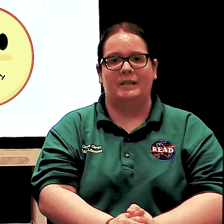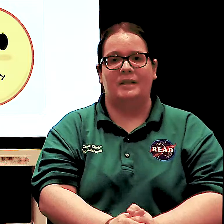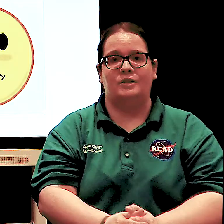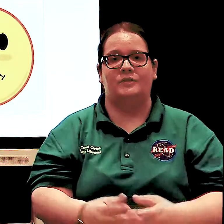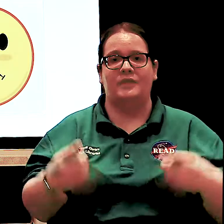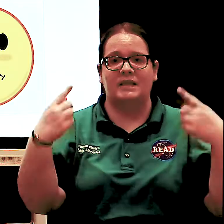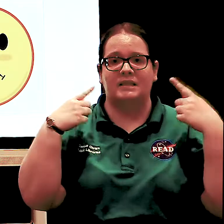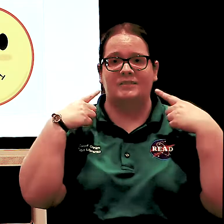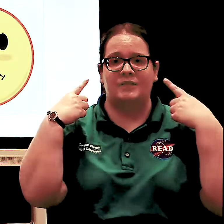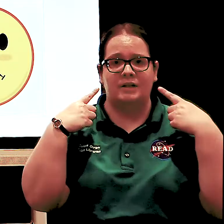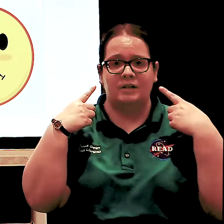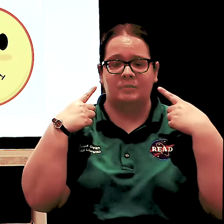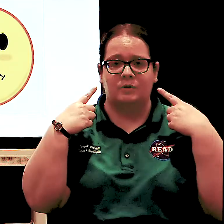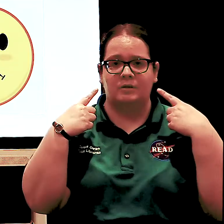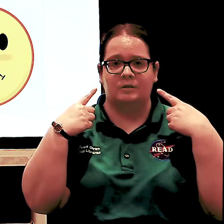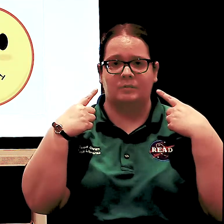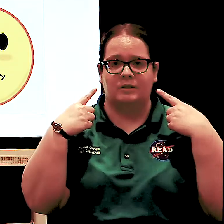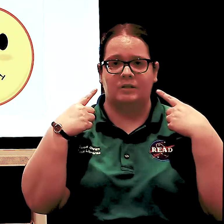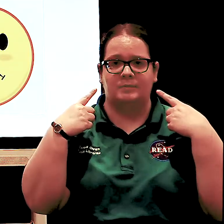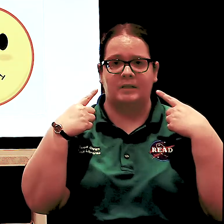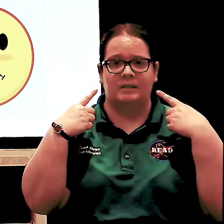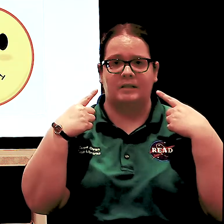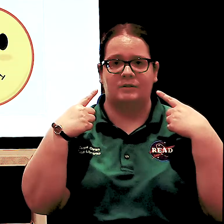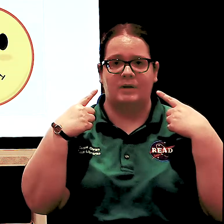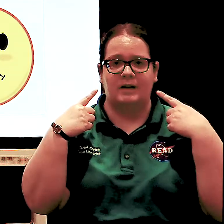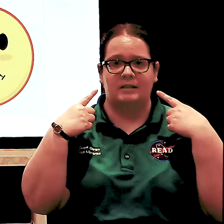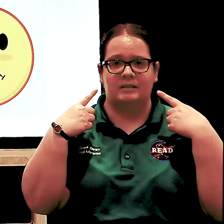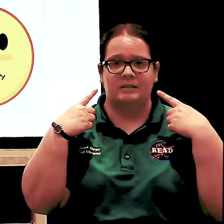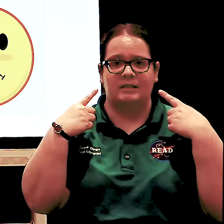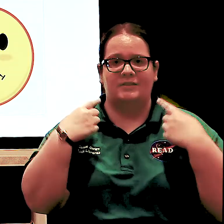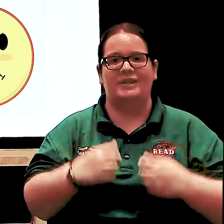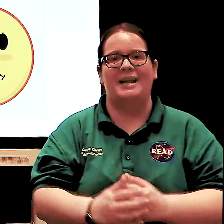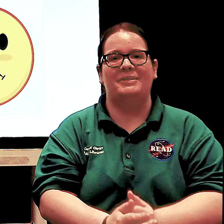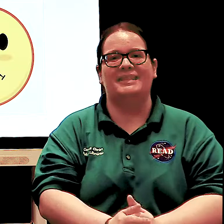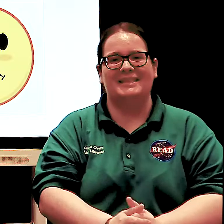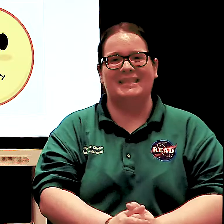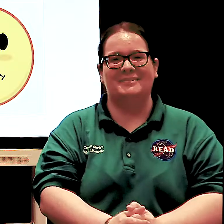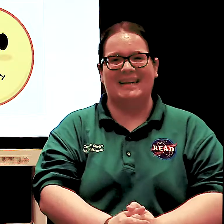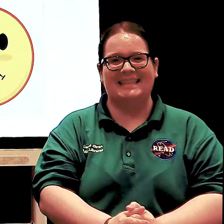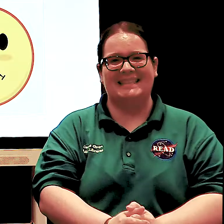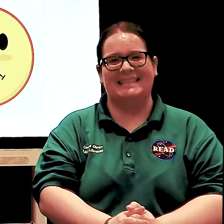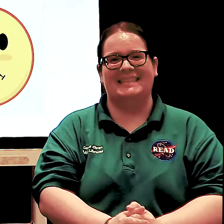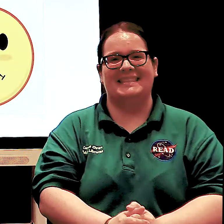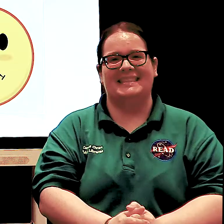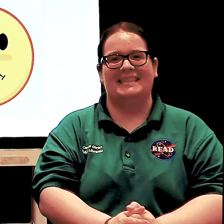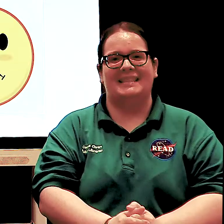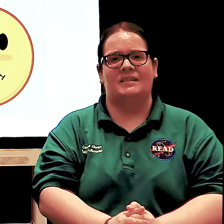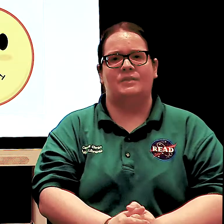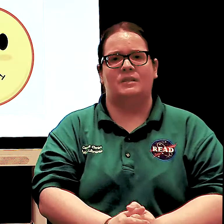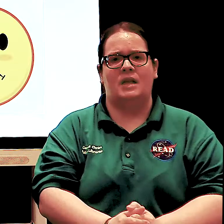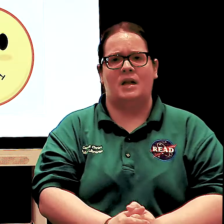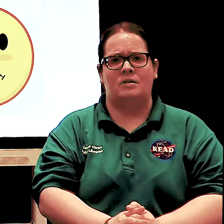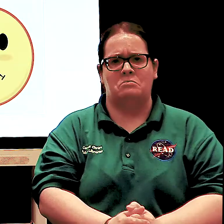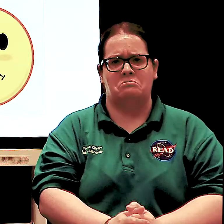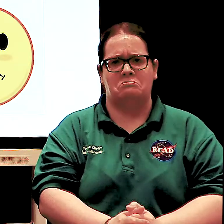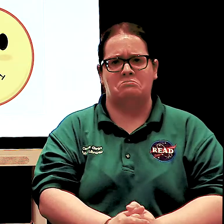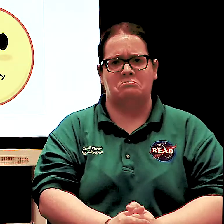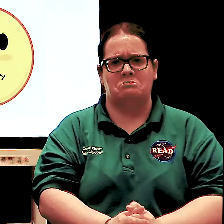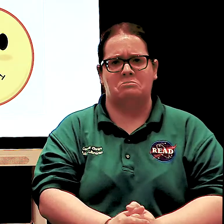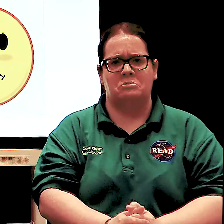your face is very important when you're expressing this, right? Because if you're happy, you're going to be smiling. If you're sad, your face